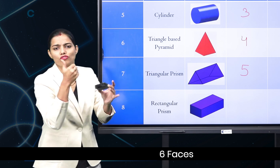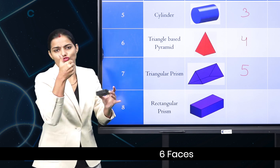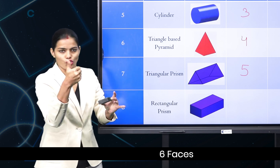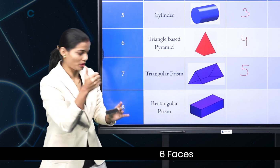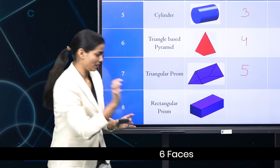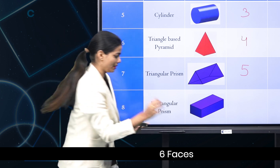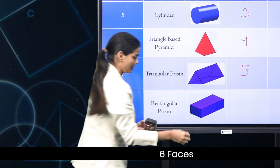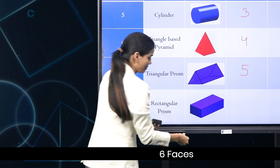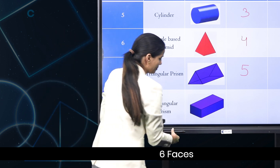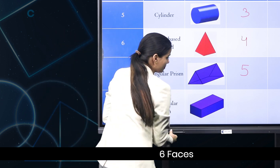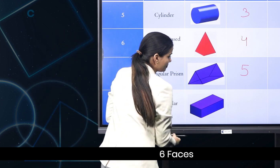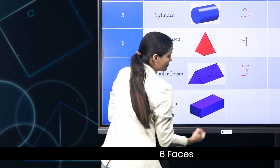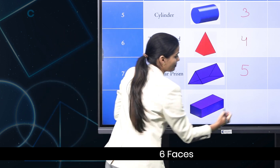6 faces,